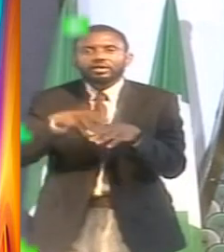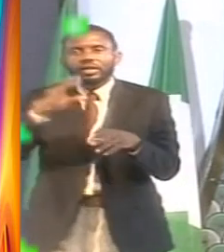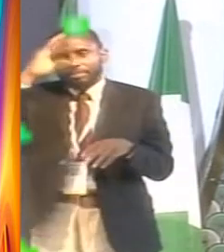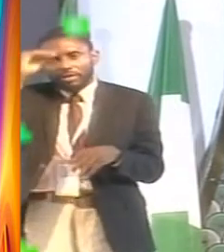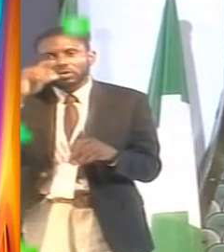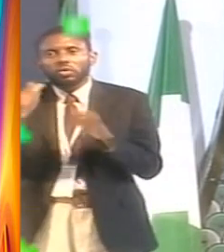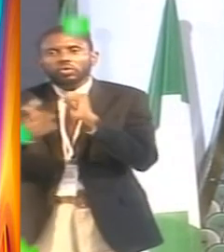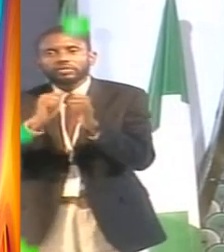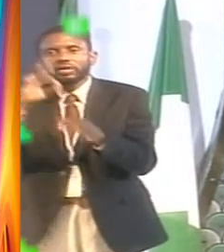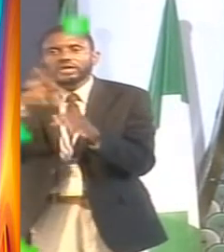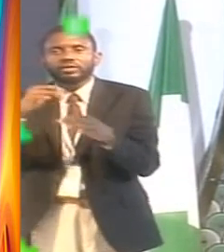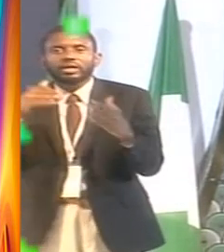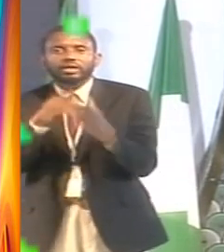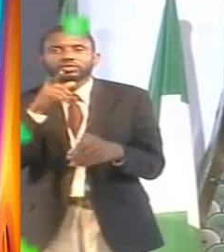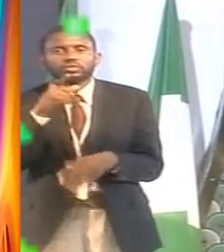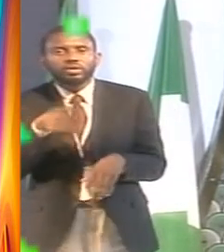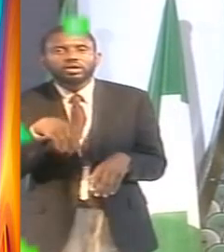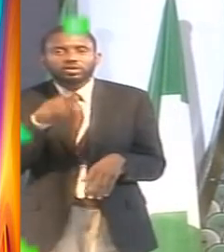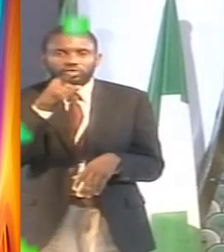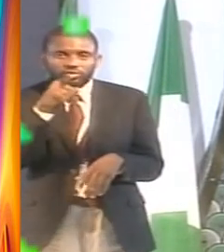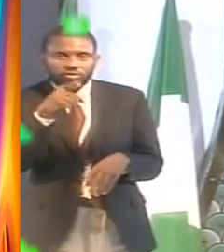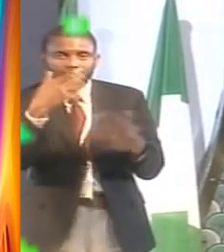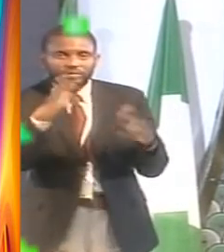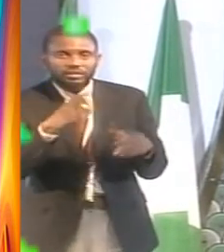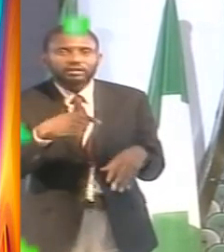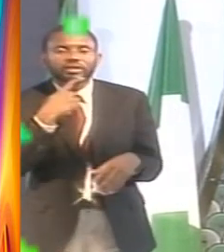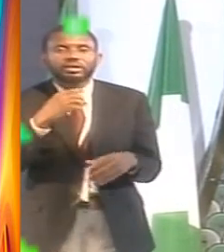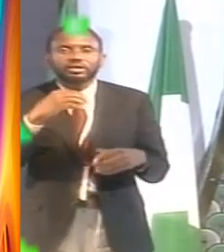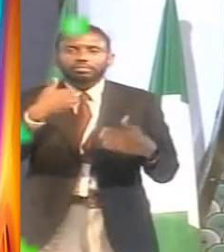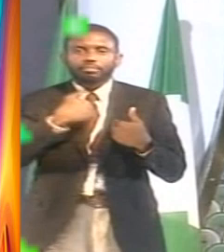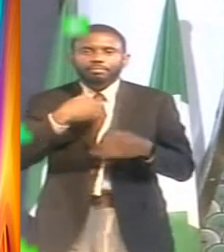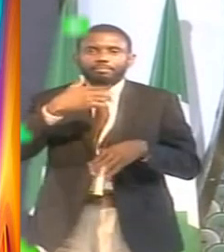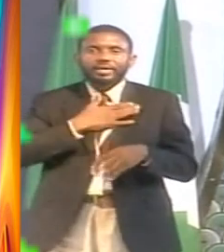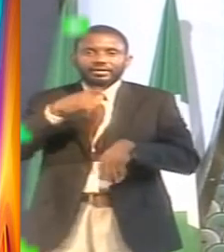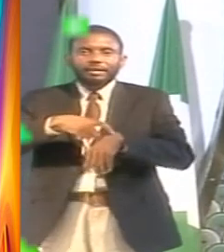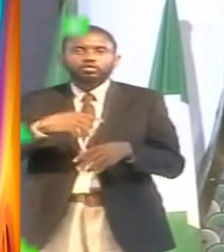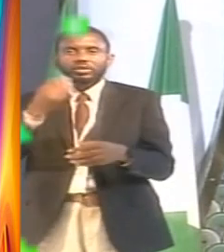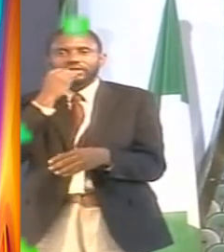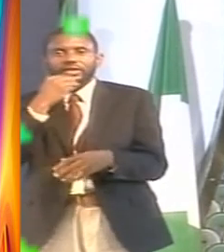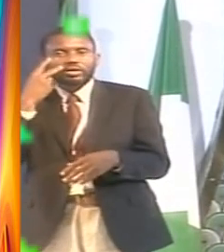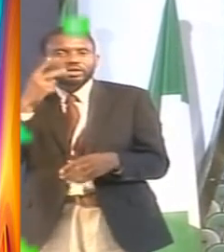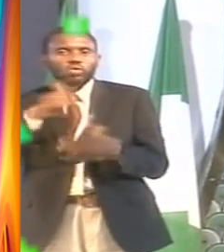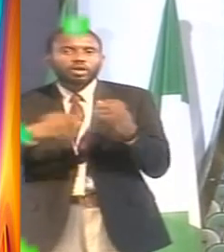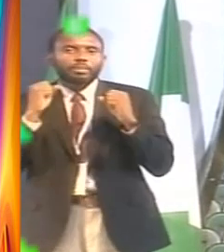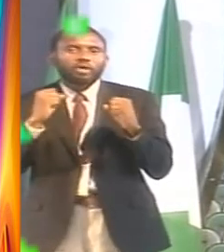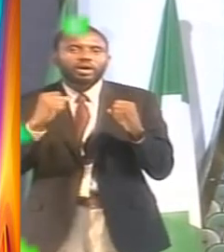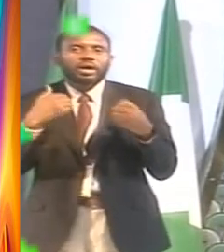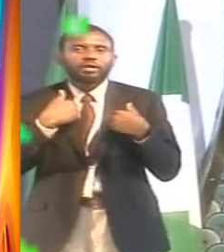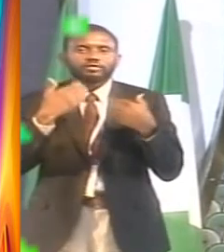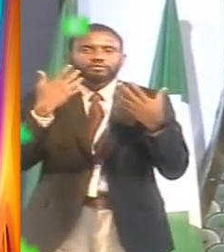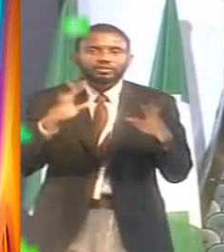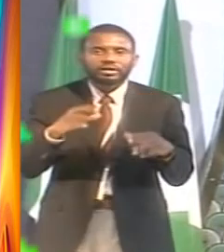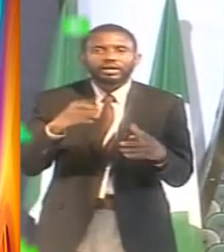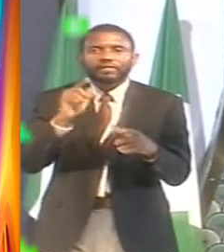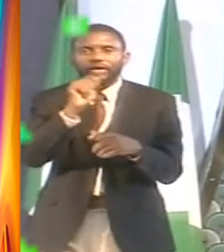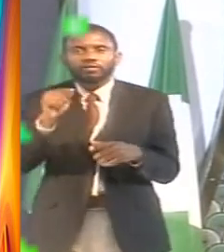you would say, it is our own turn to eat. And we can see what power has been. Therefore, it is our turn to continue with the